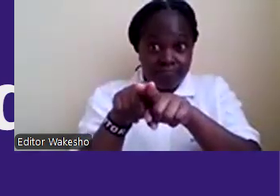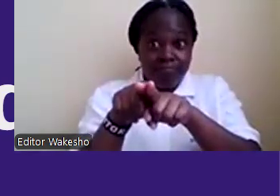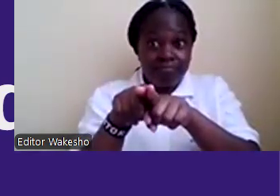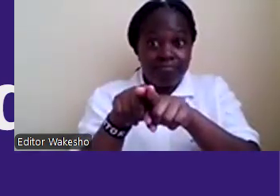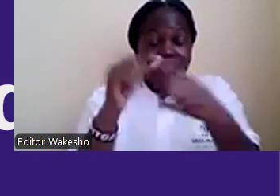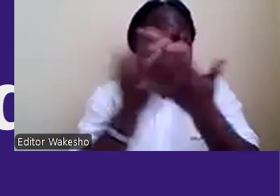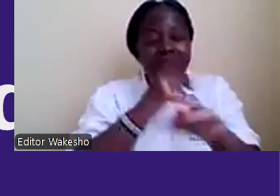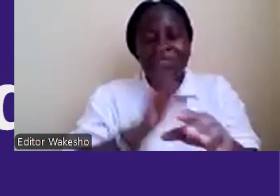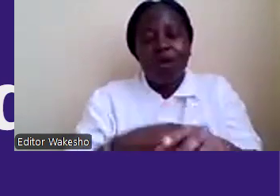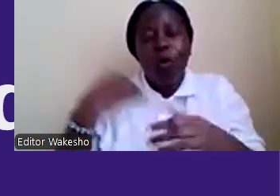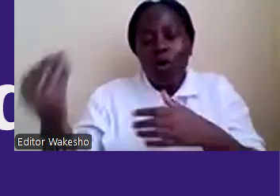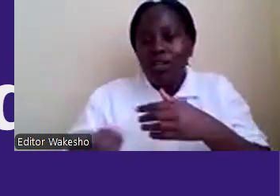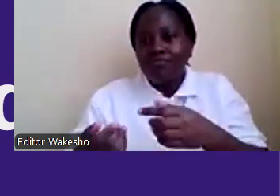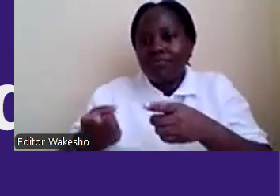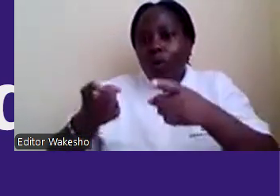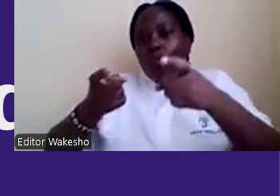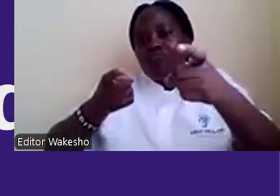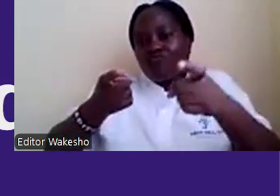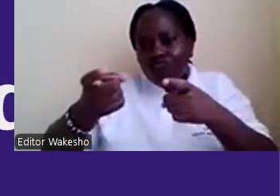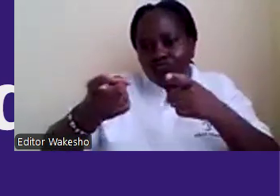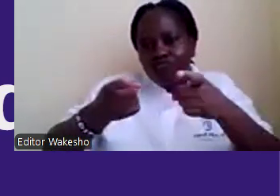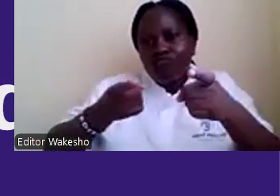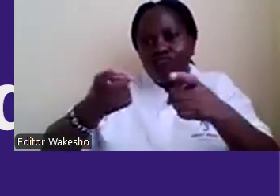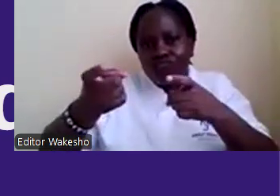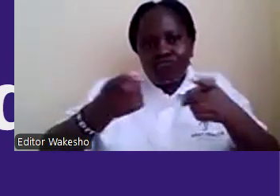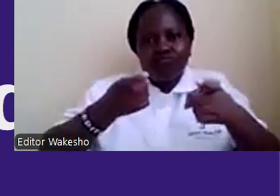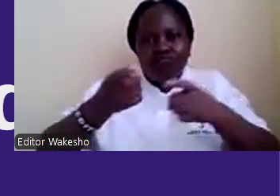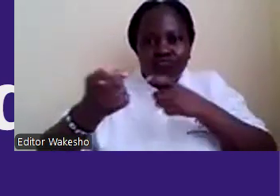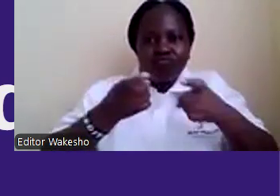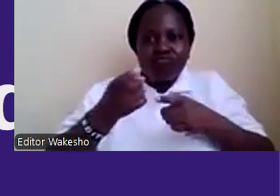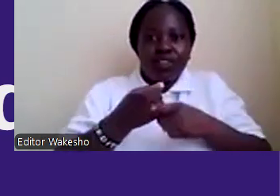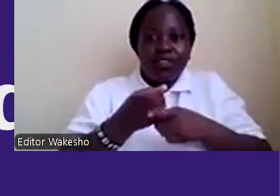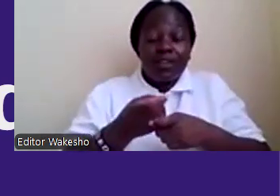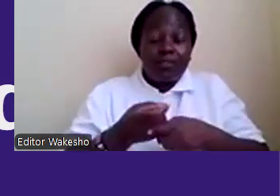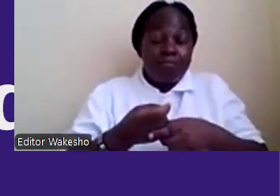need to manage the symptoms and make sure that your blood glucose is at